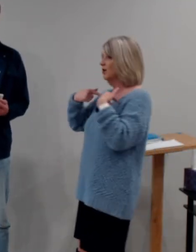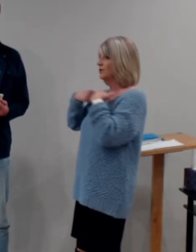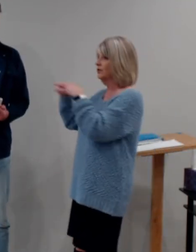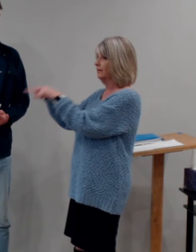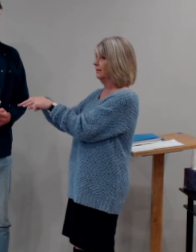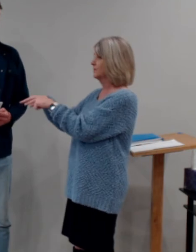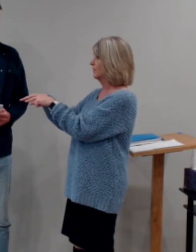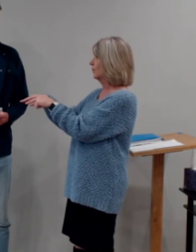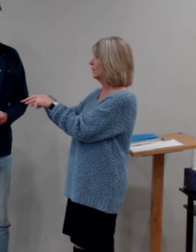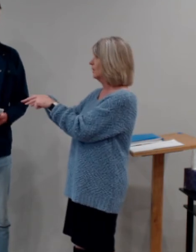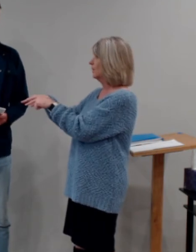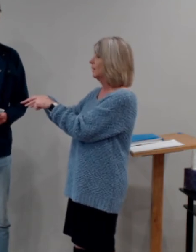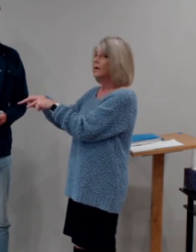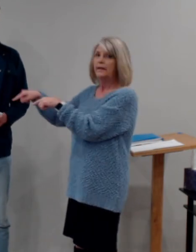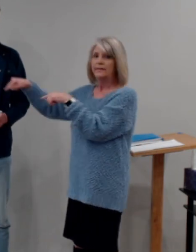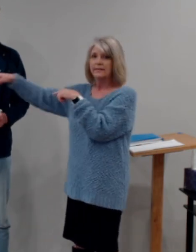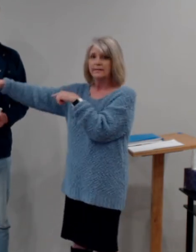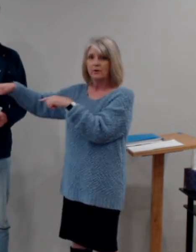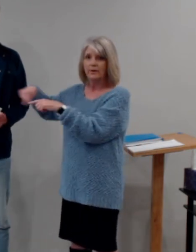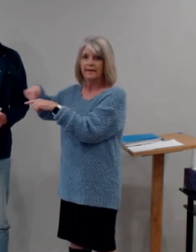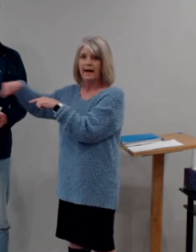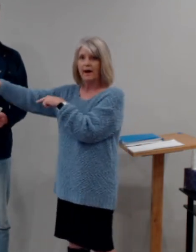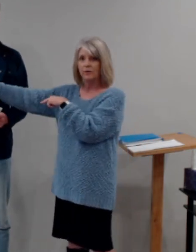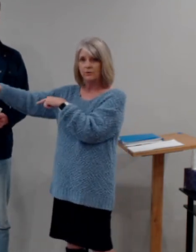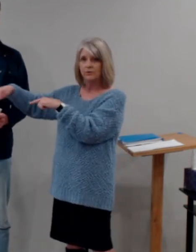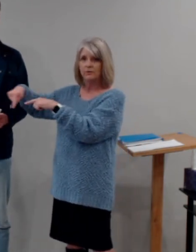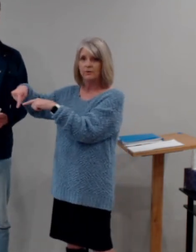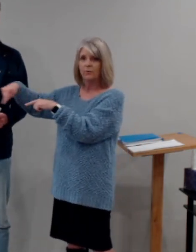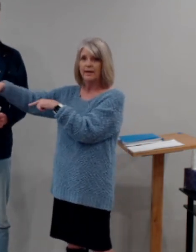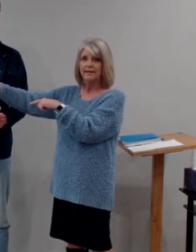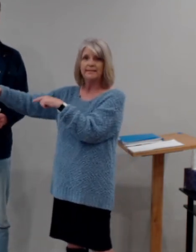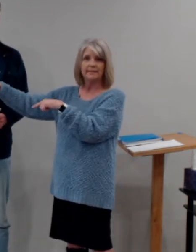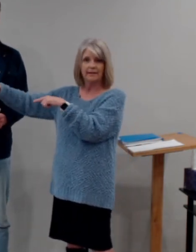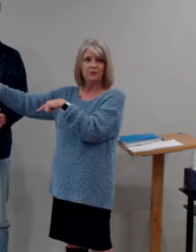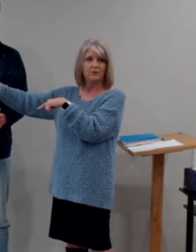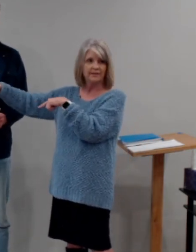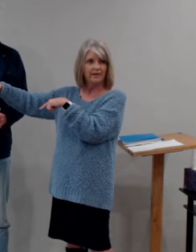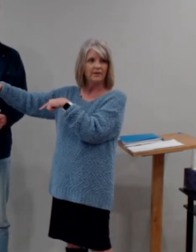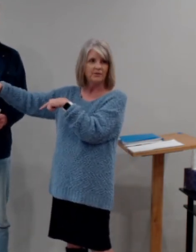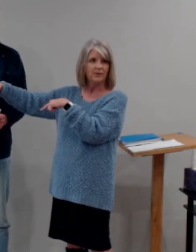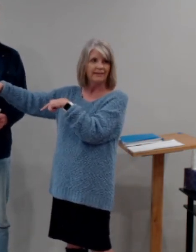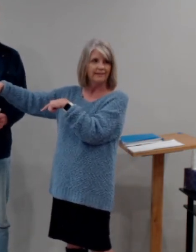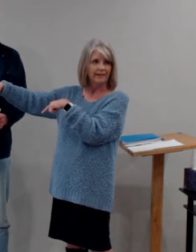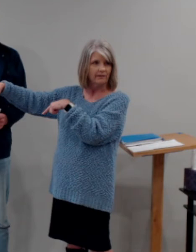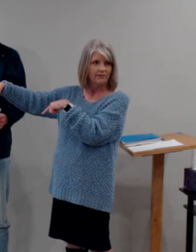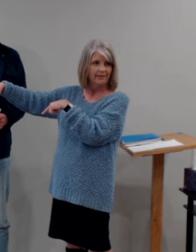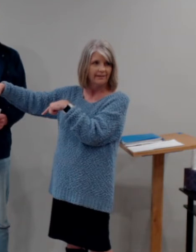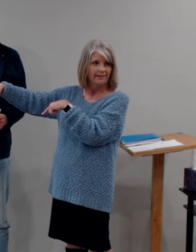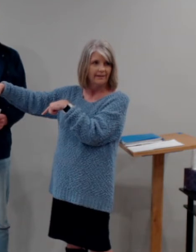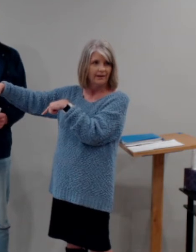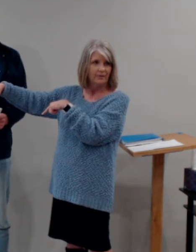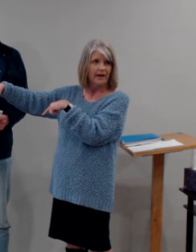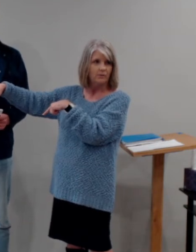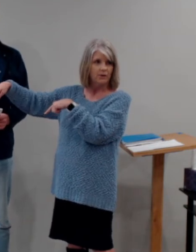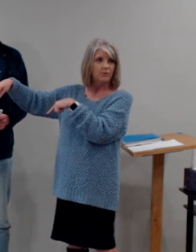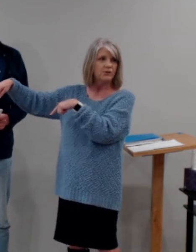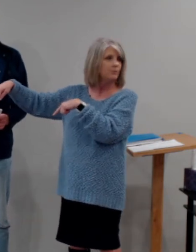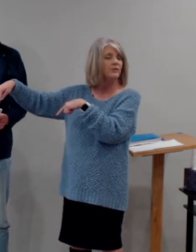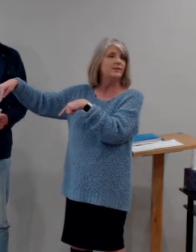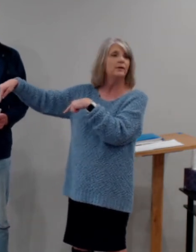changing this though. This is already out. The way it's, as you can tell, he's reading in deaf. Okay, when the preacher preaches, he don't preach